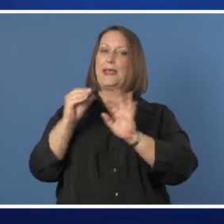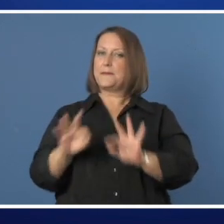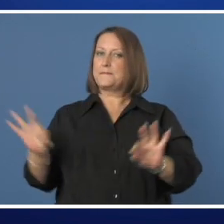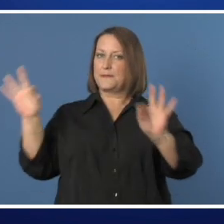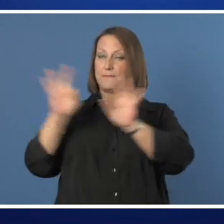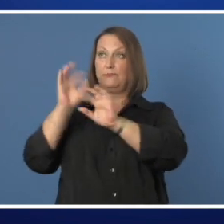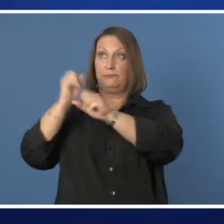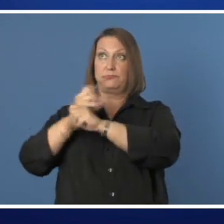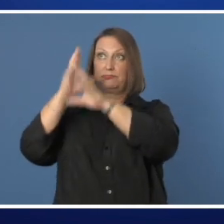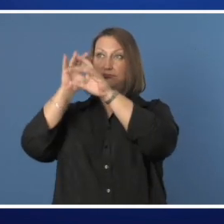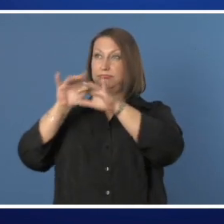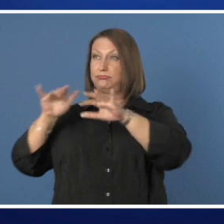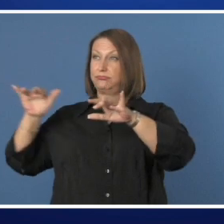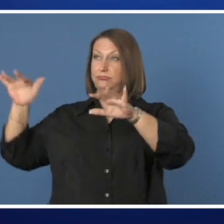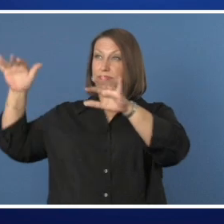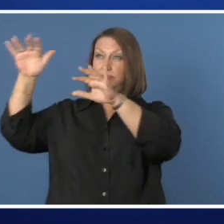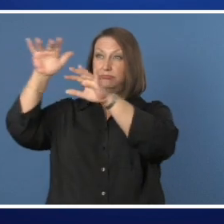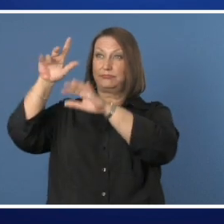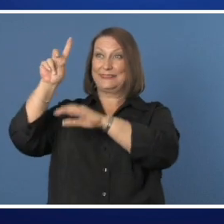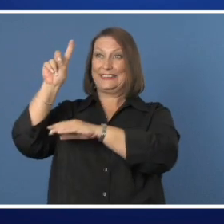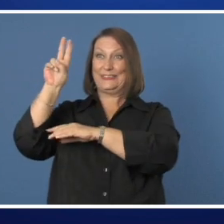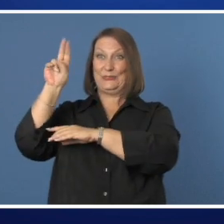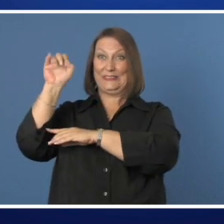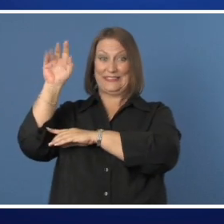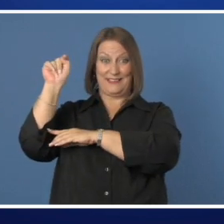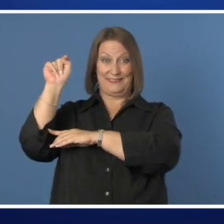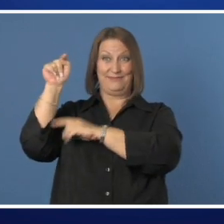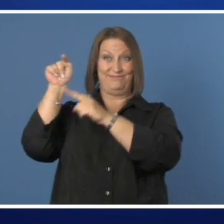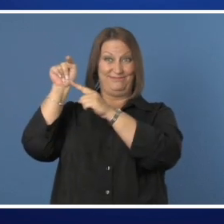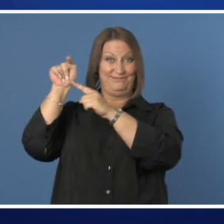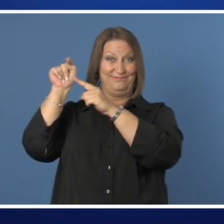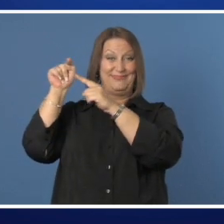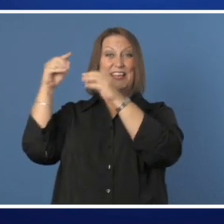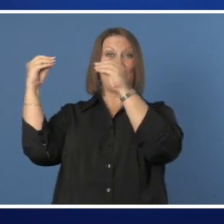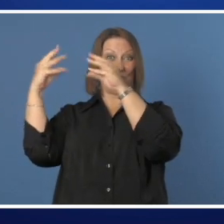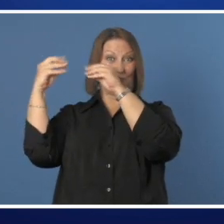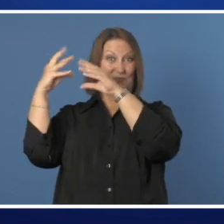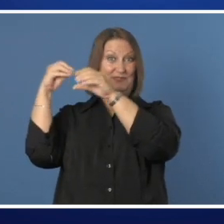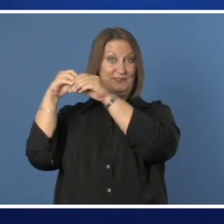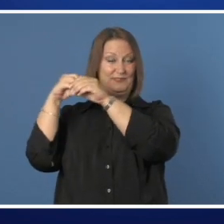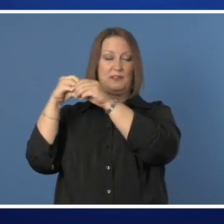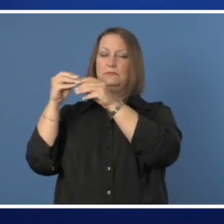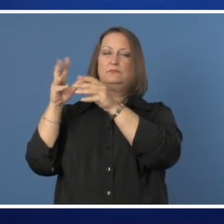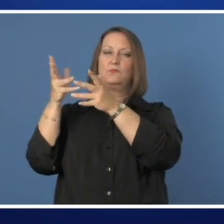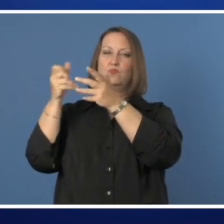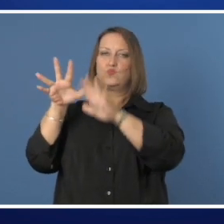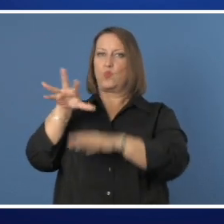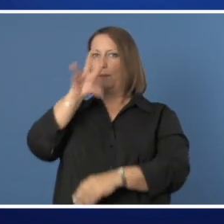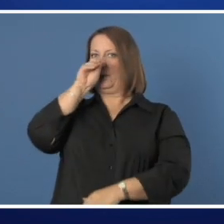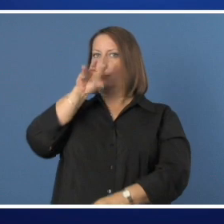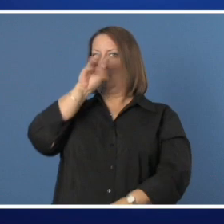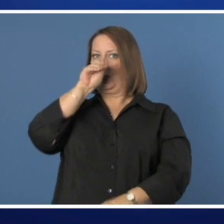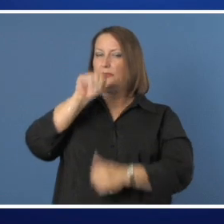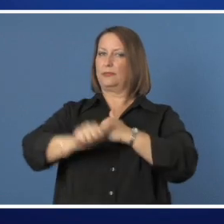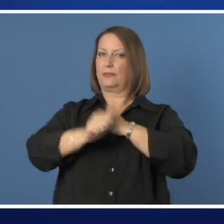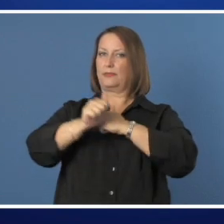It is important to avoid breathing radiological dust that may be released in the air.